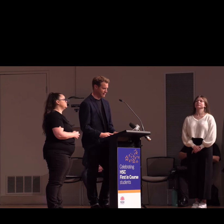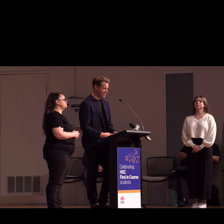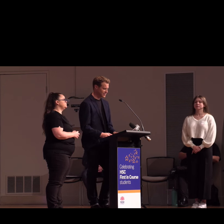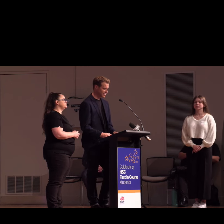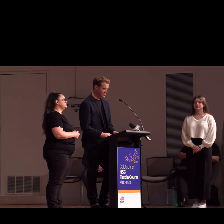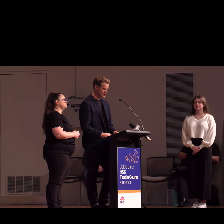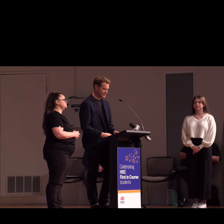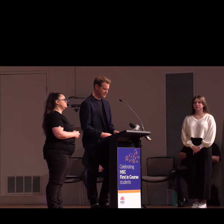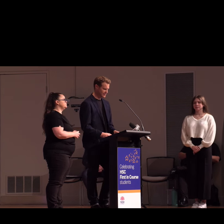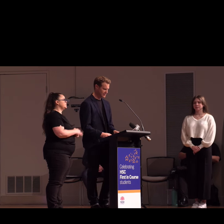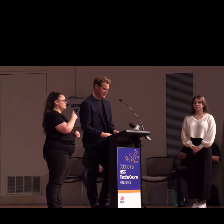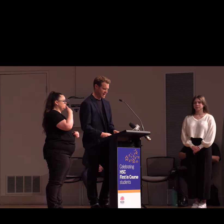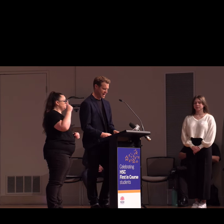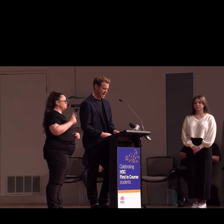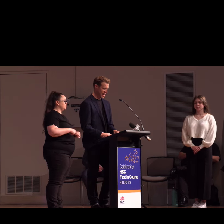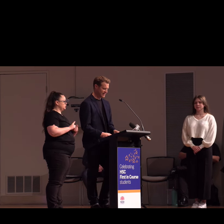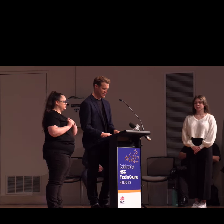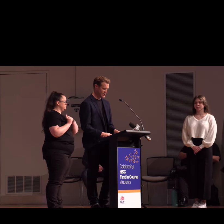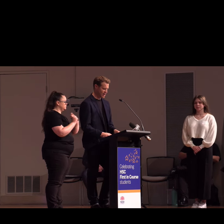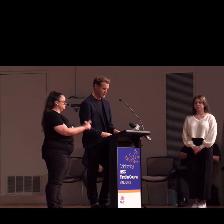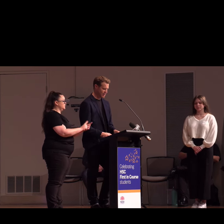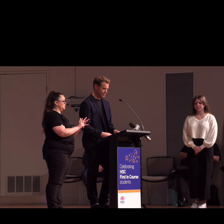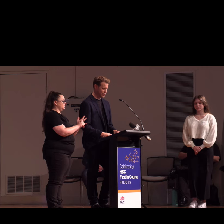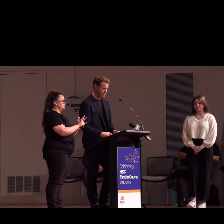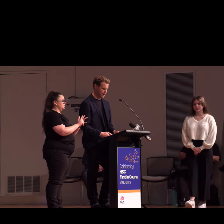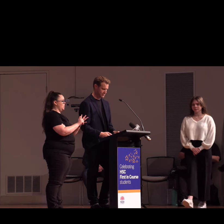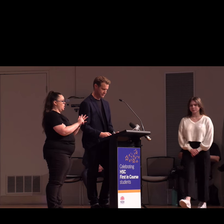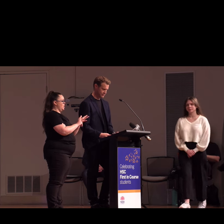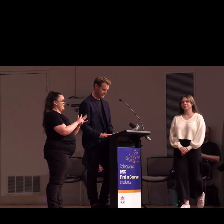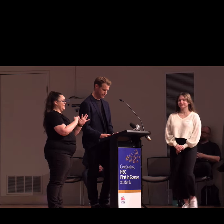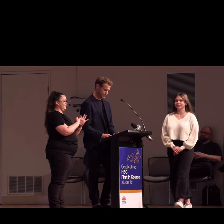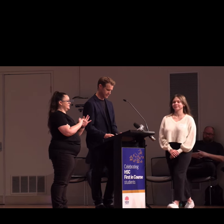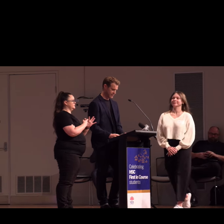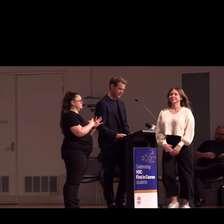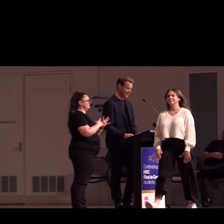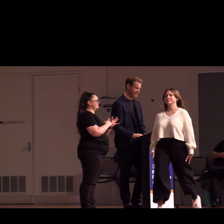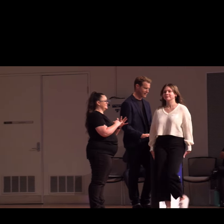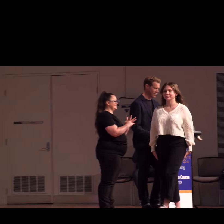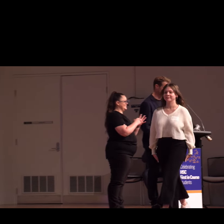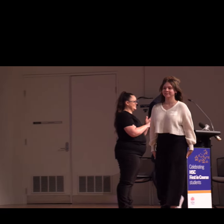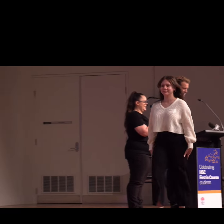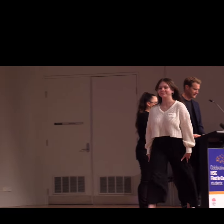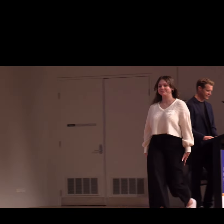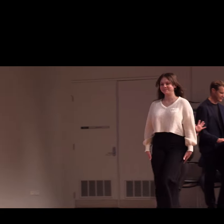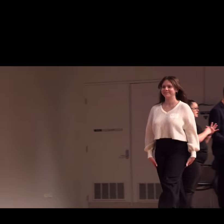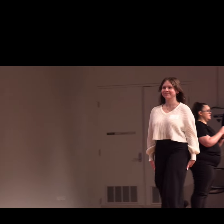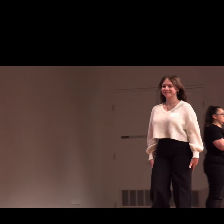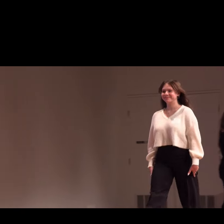In Russian Continuers, Alexandra Petrova, Secondary College of Languages.